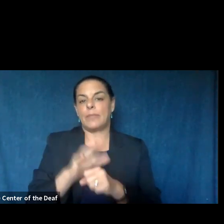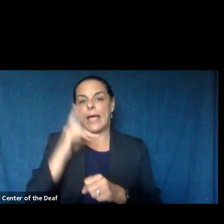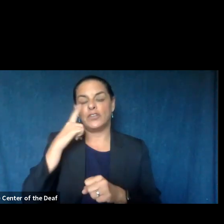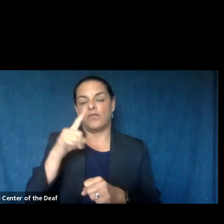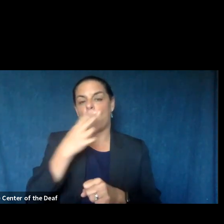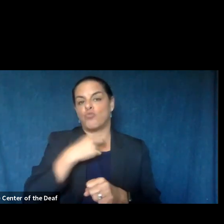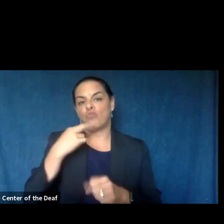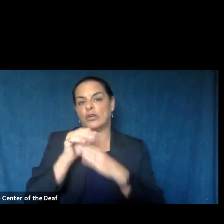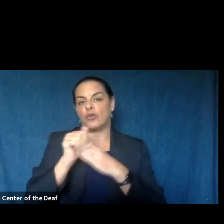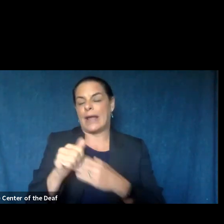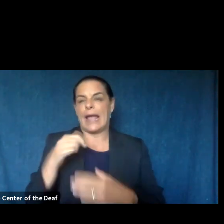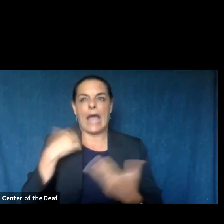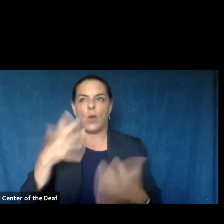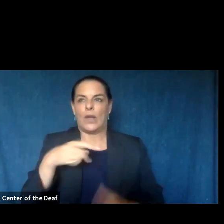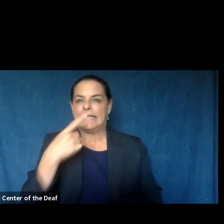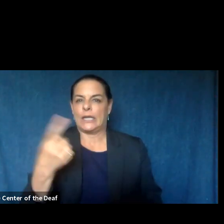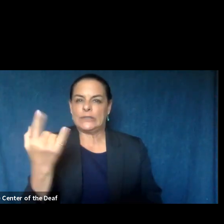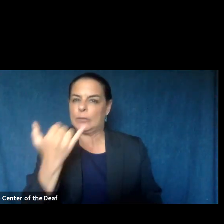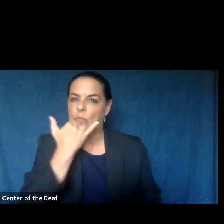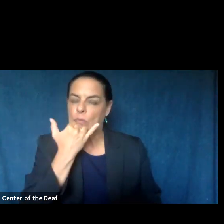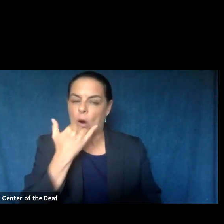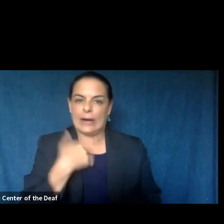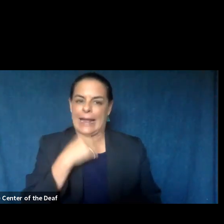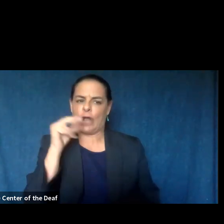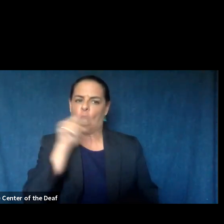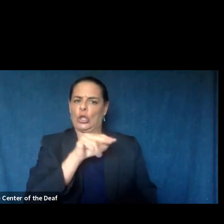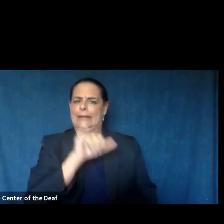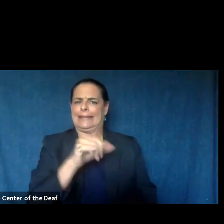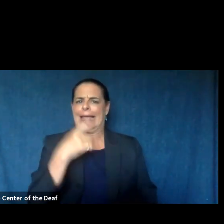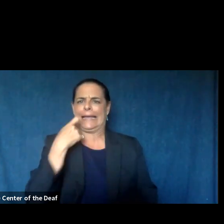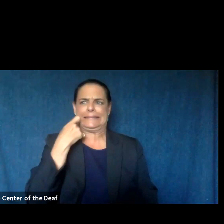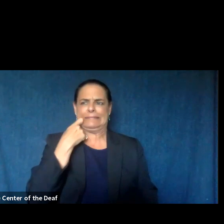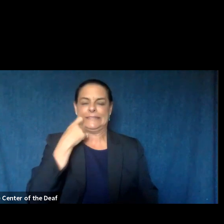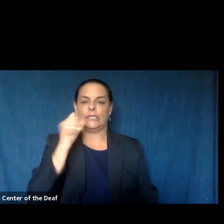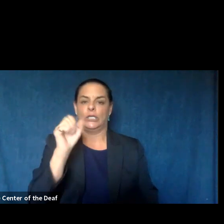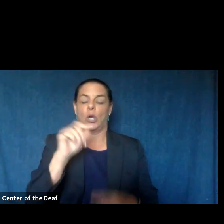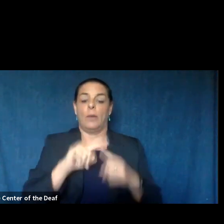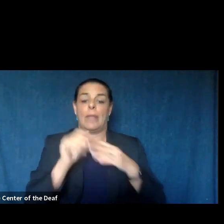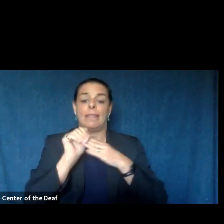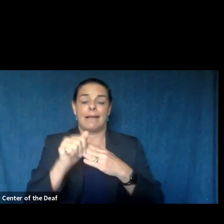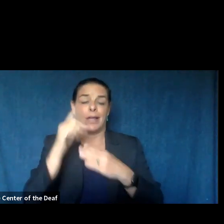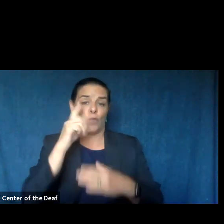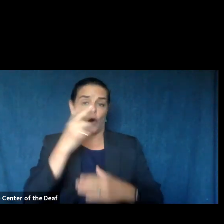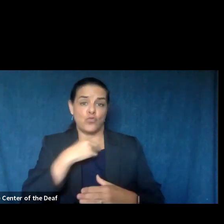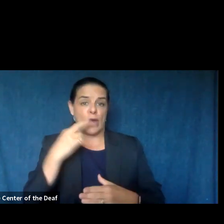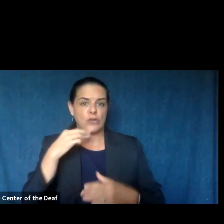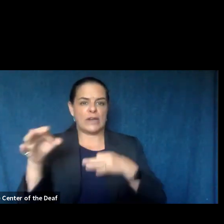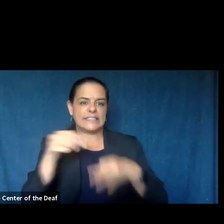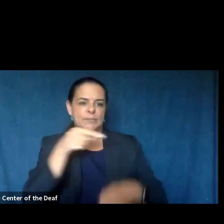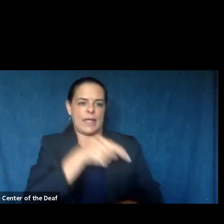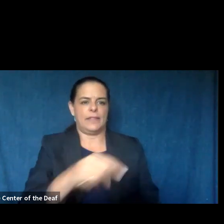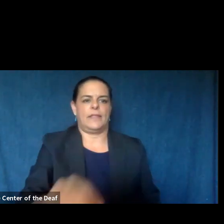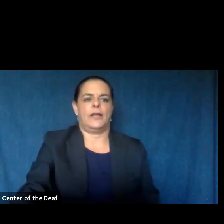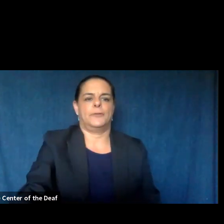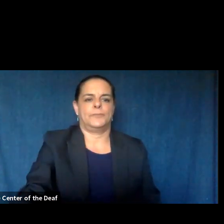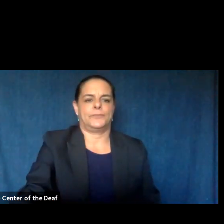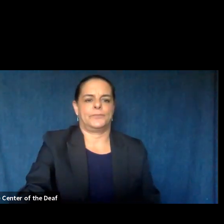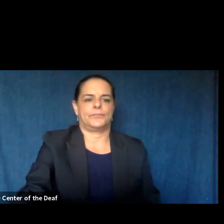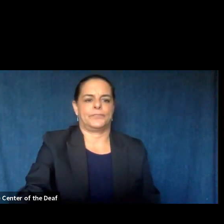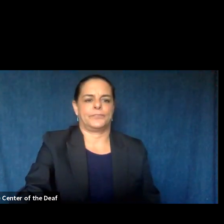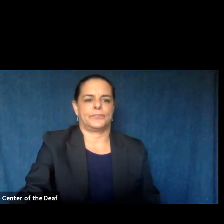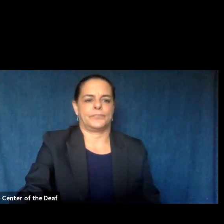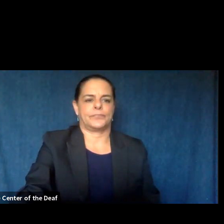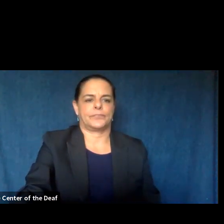don't want to misspeak, and I have not looked at that in a little bit, but that guidance for restaurants is spelled out there. The next question is from Vincent